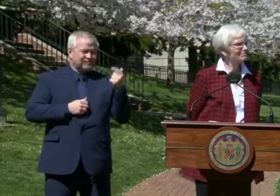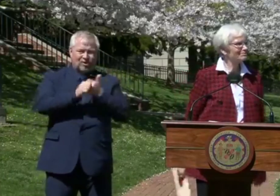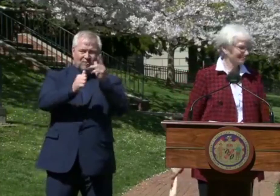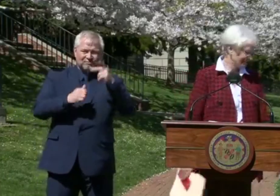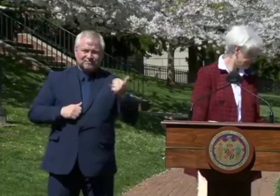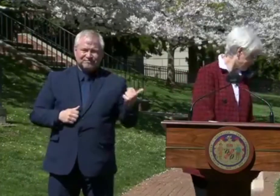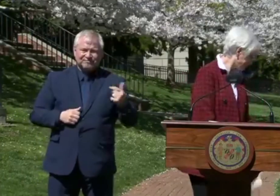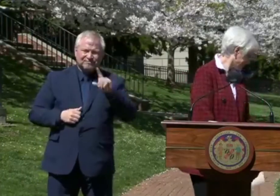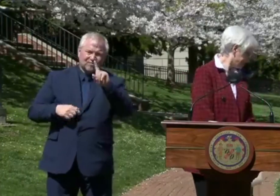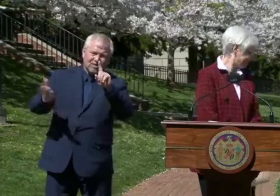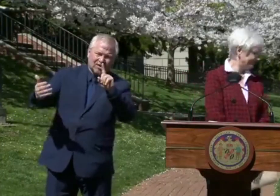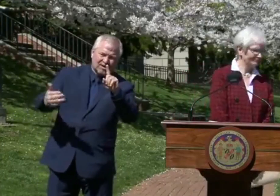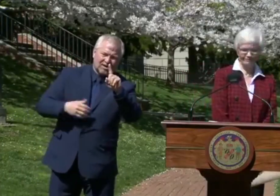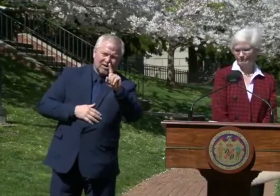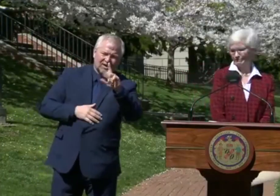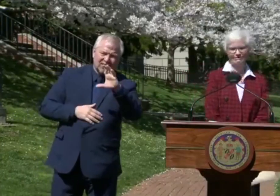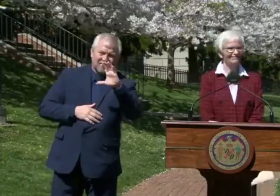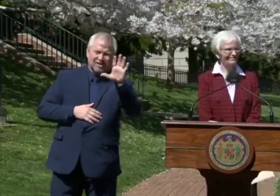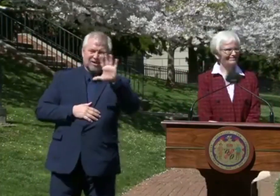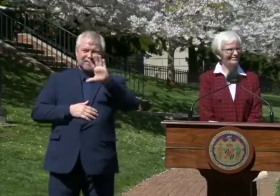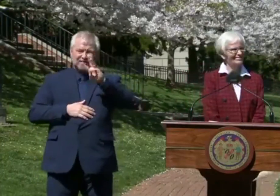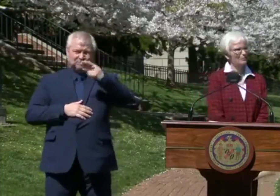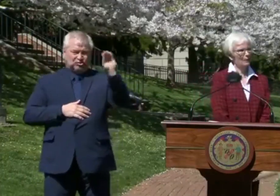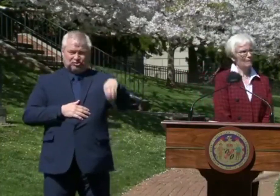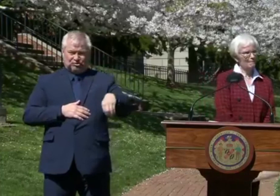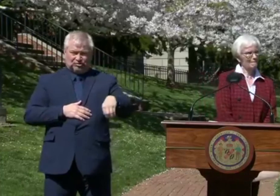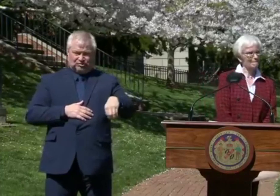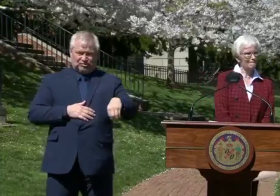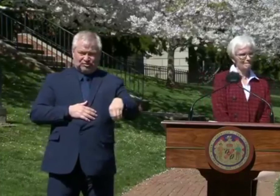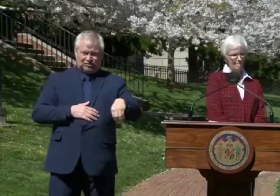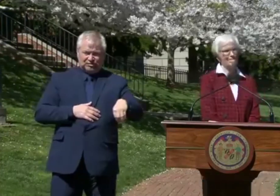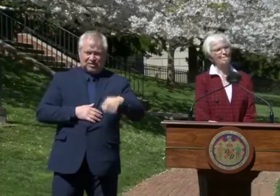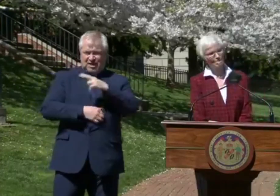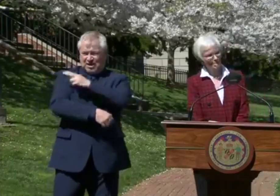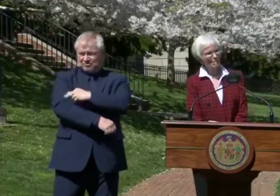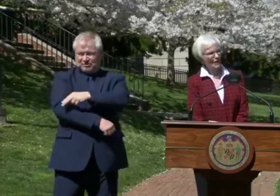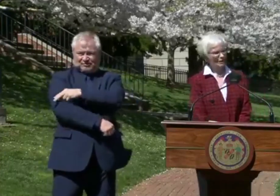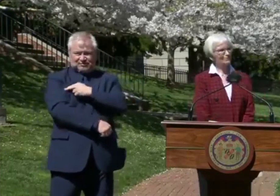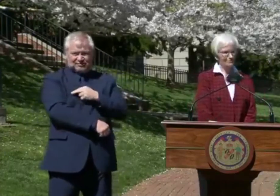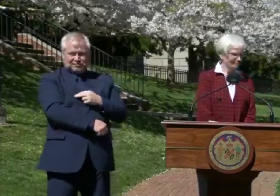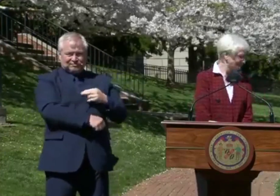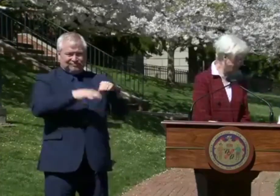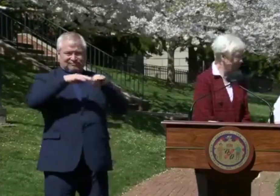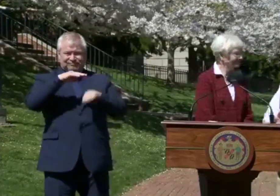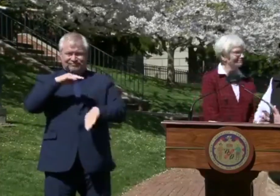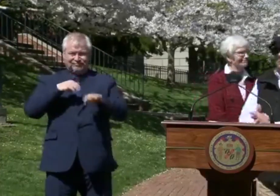56% of hospitalizations are younger than 50. Is that